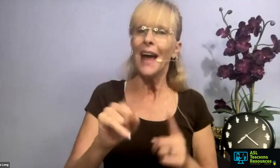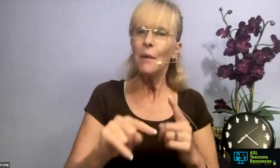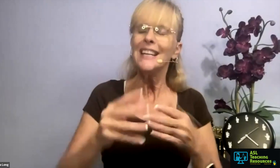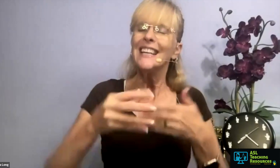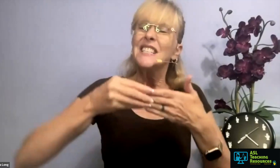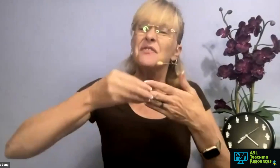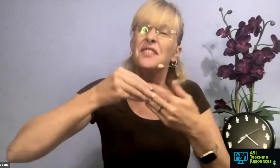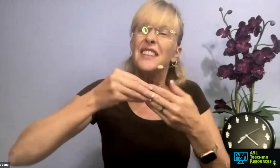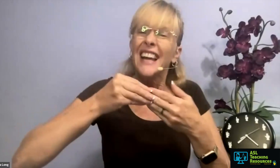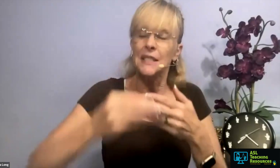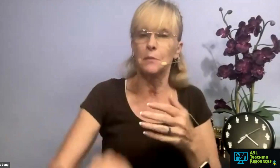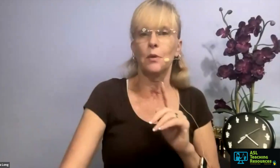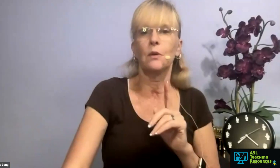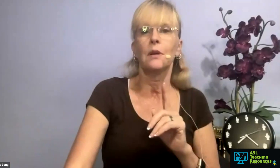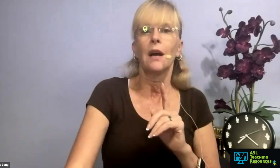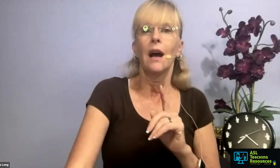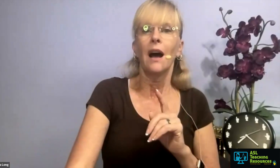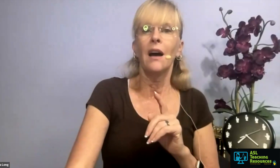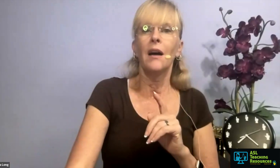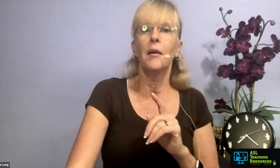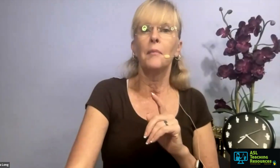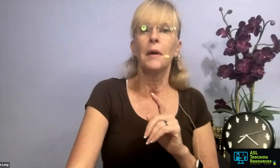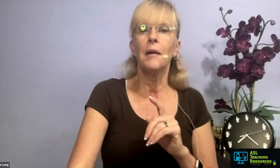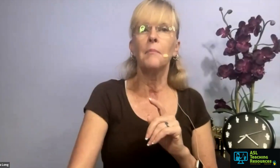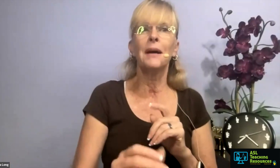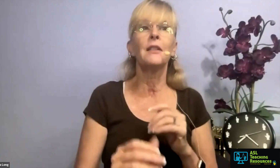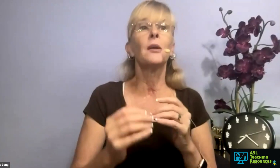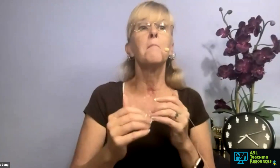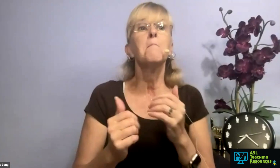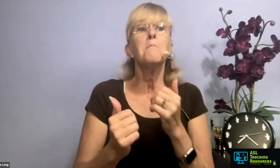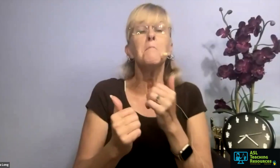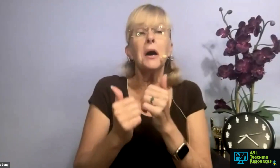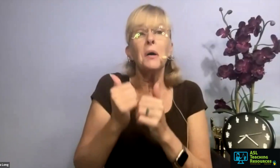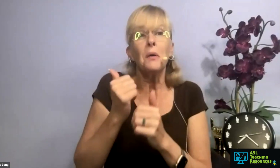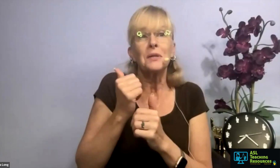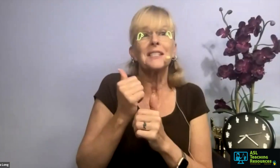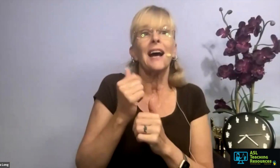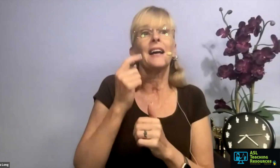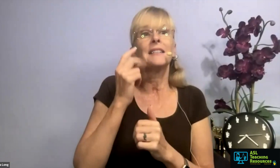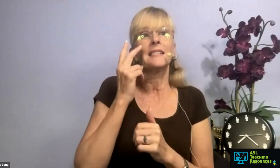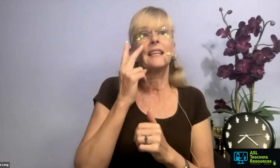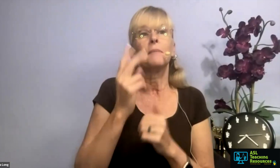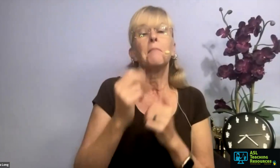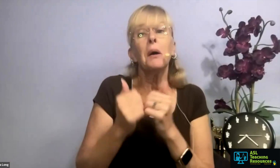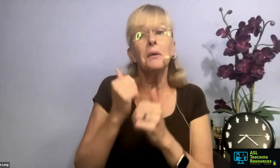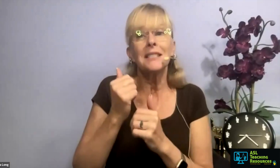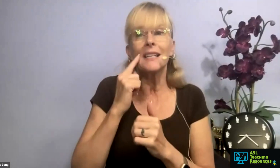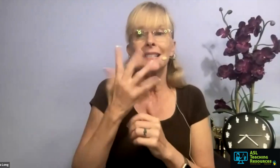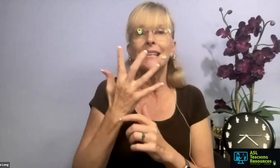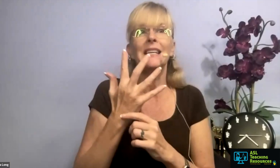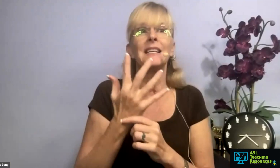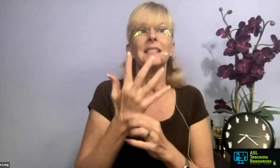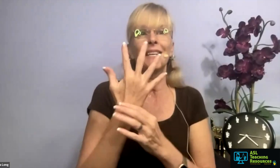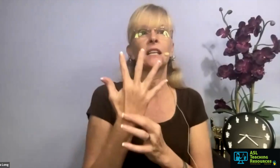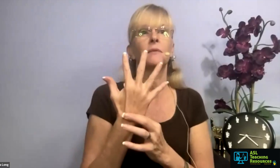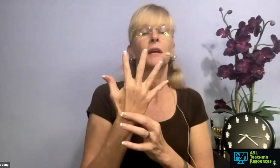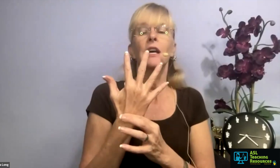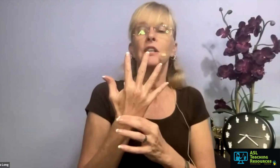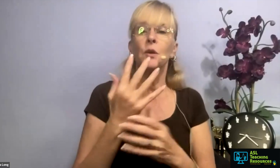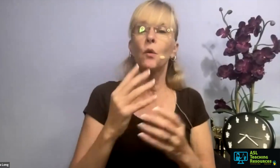one is flexible. But the most I see is in. So